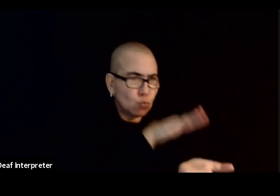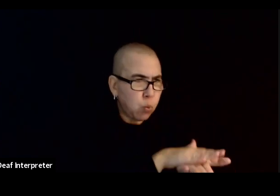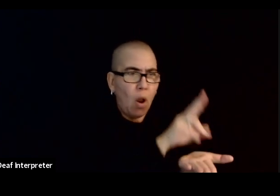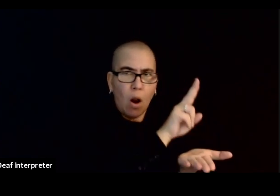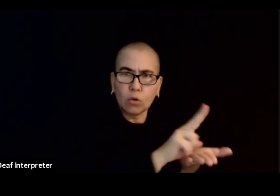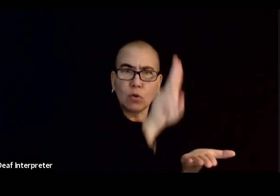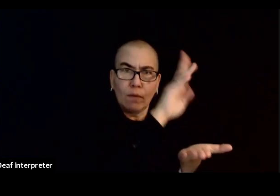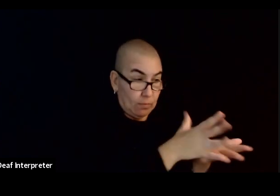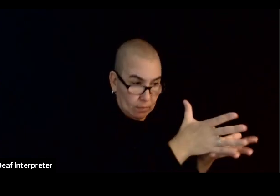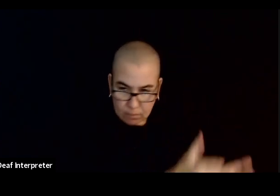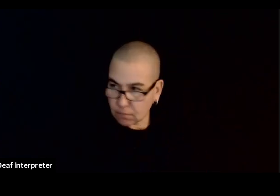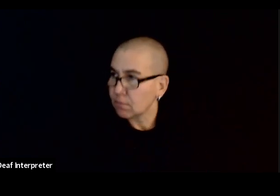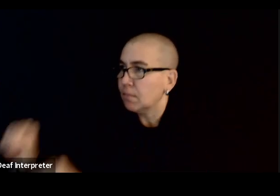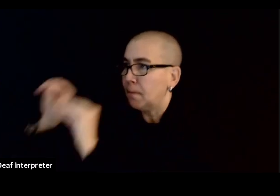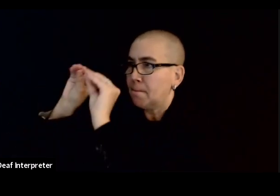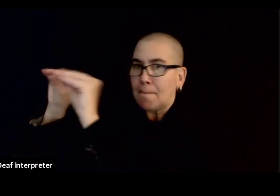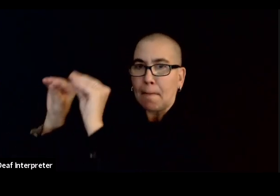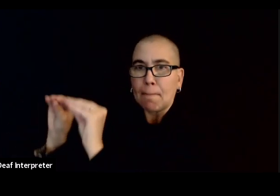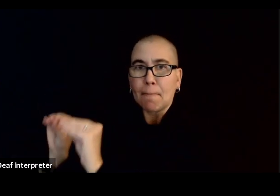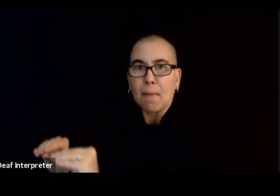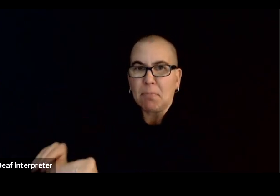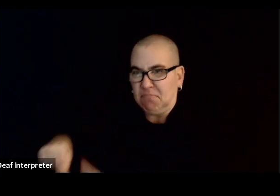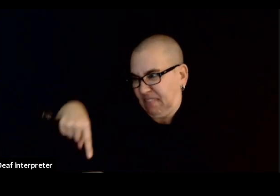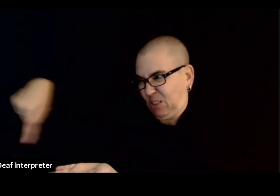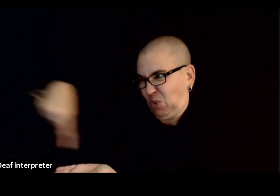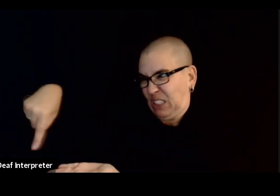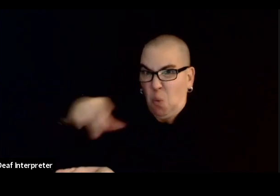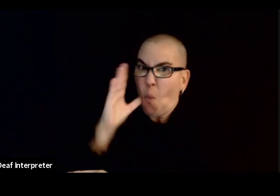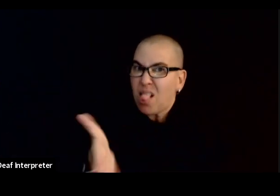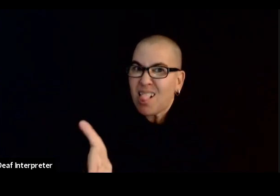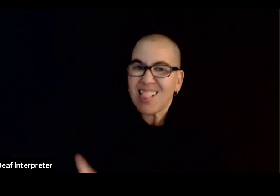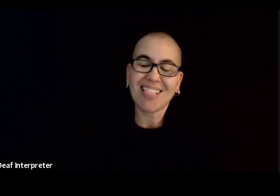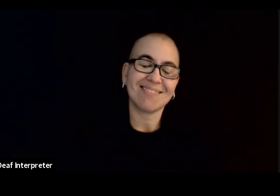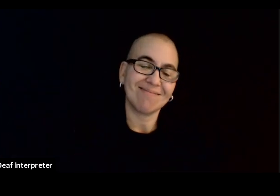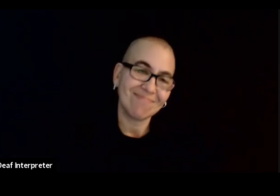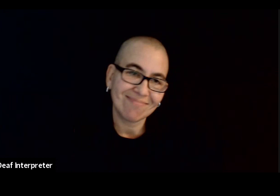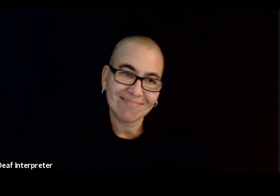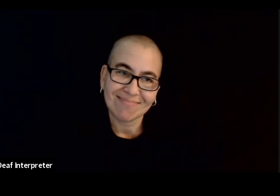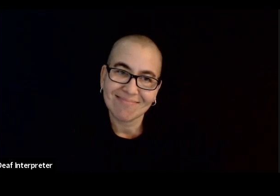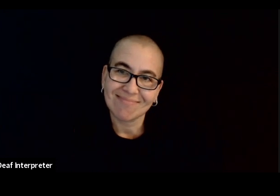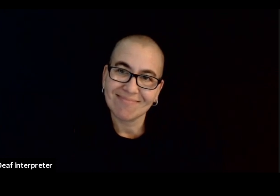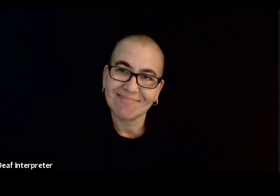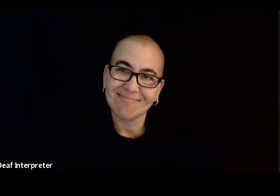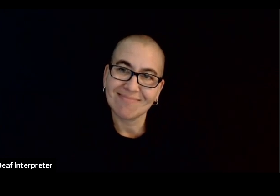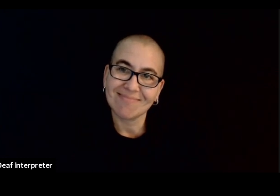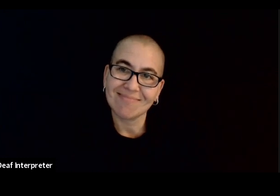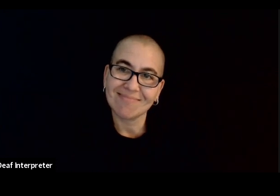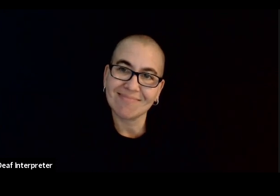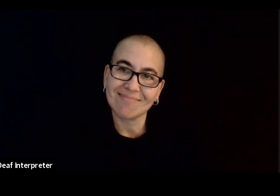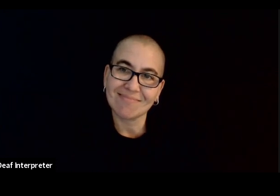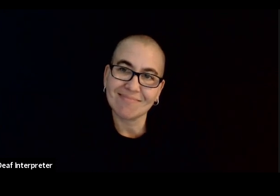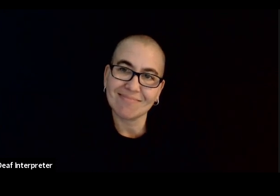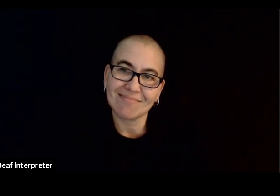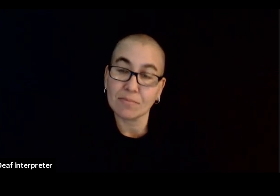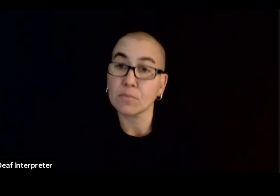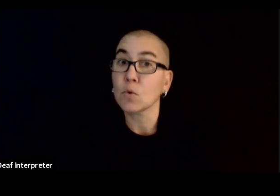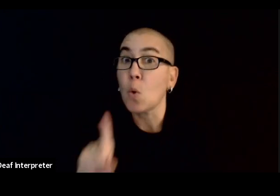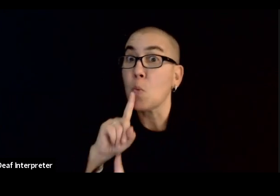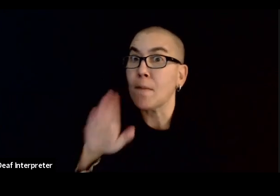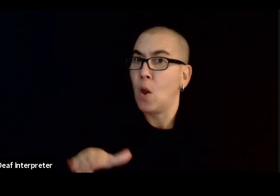coming up this week. Do you know how often that'll be updated? We'll be updating that weekly, but we